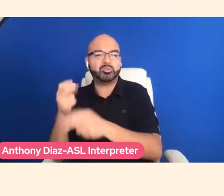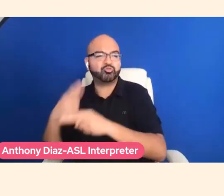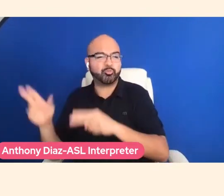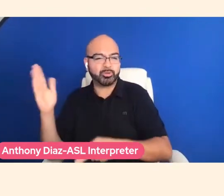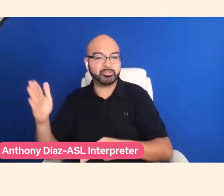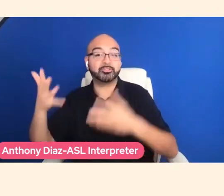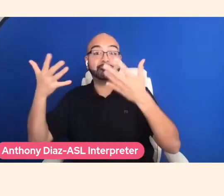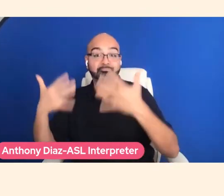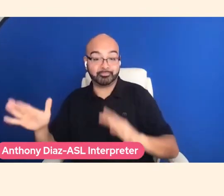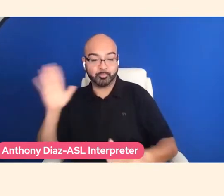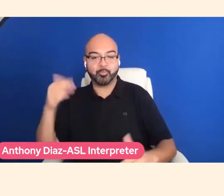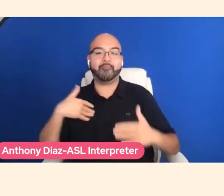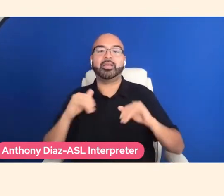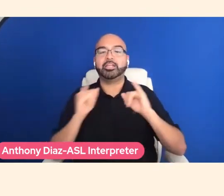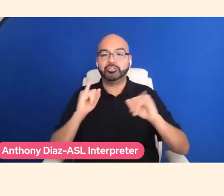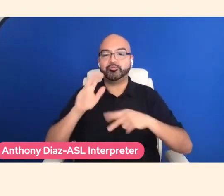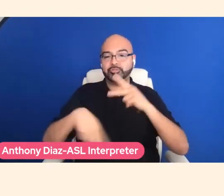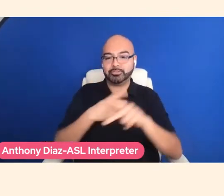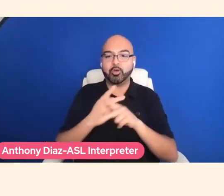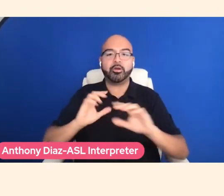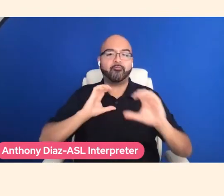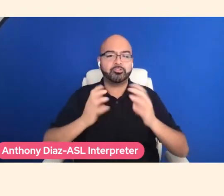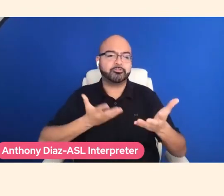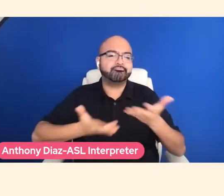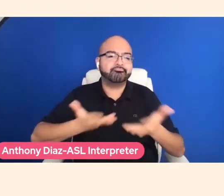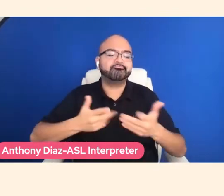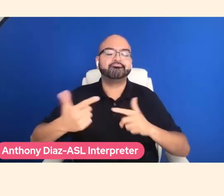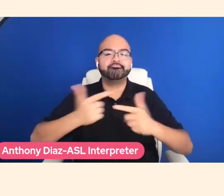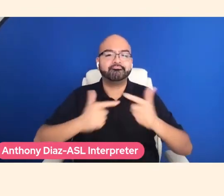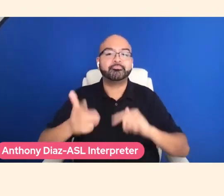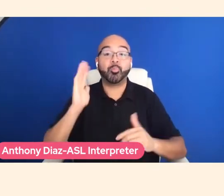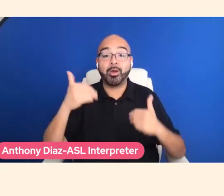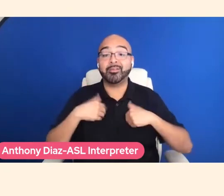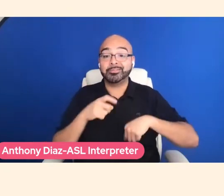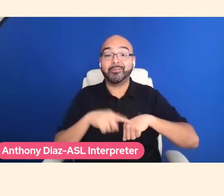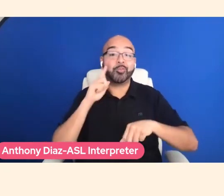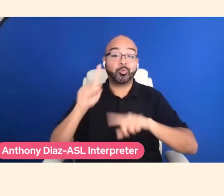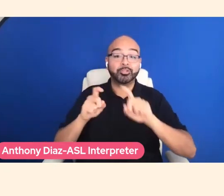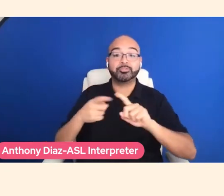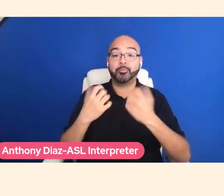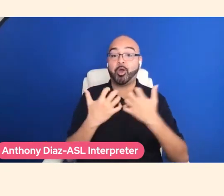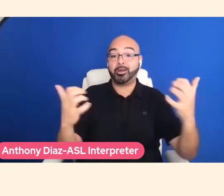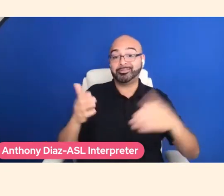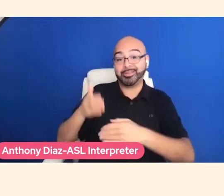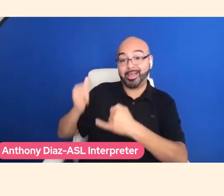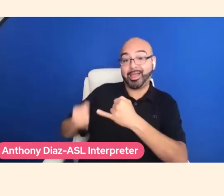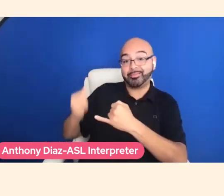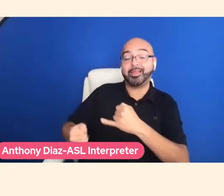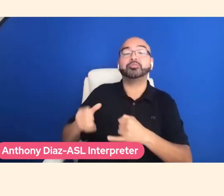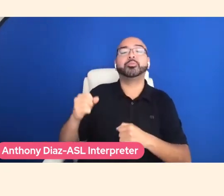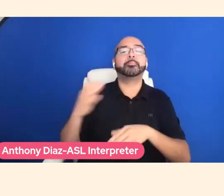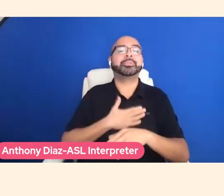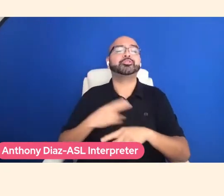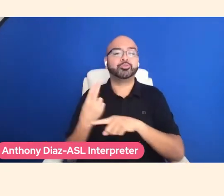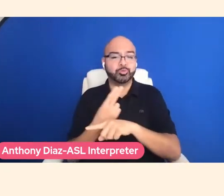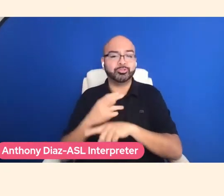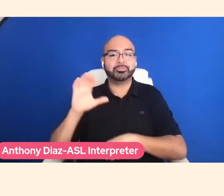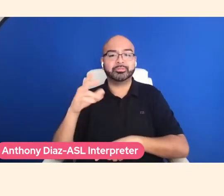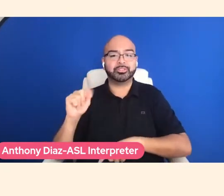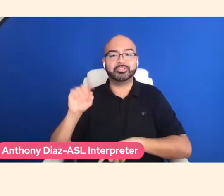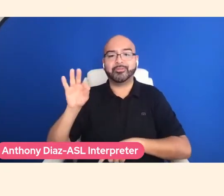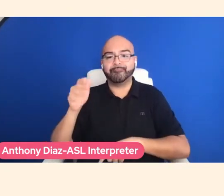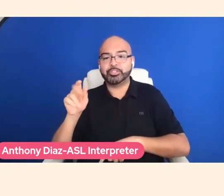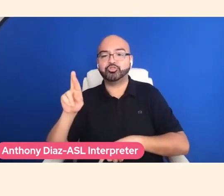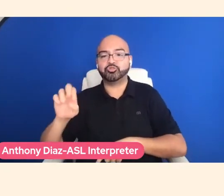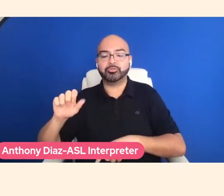an interview-style conversation. There will be time for questions from the audience at the end, so please utilize the chat feature at the appropriate time